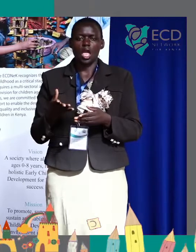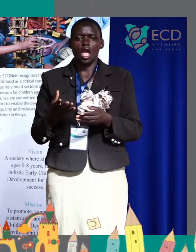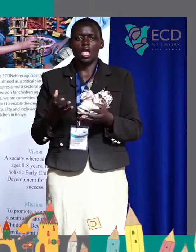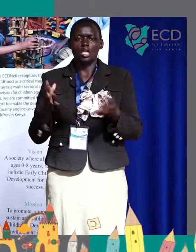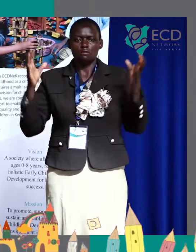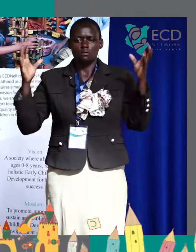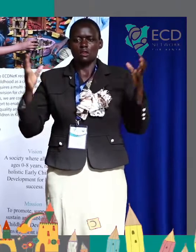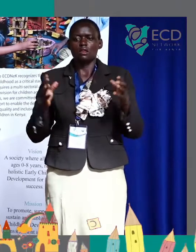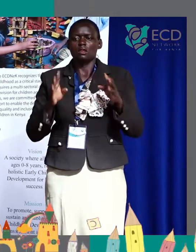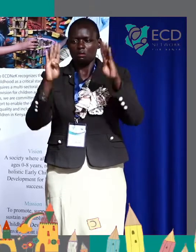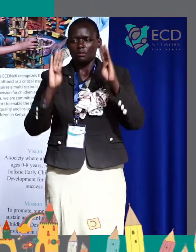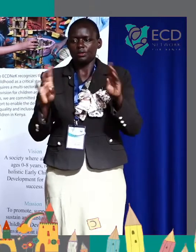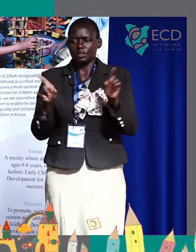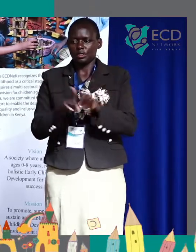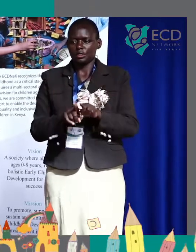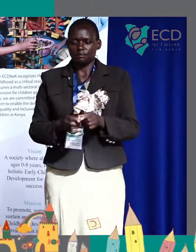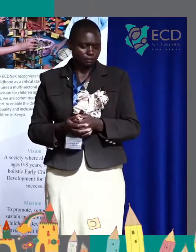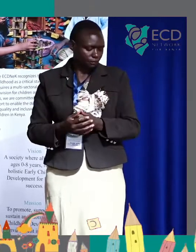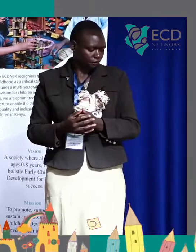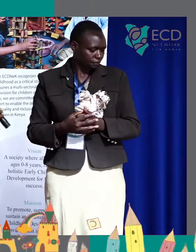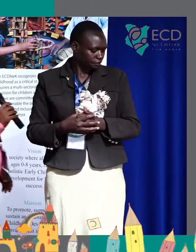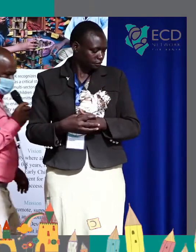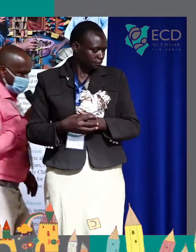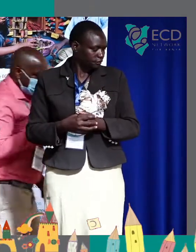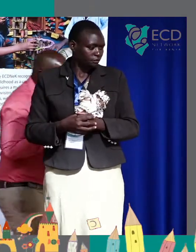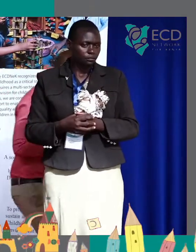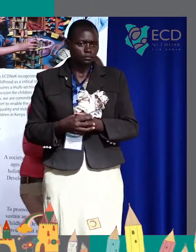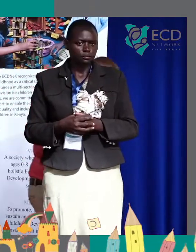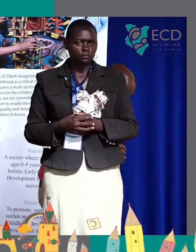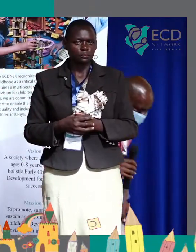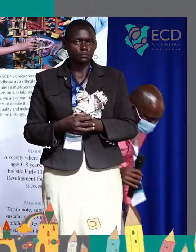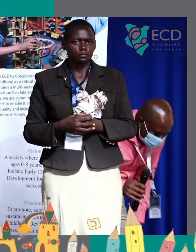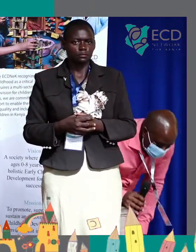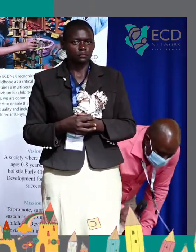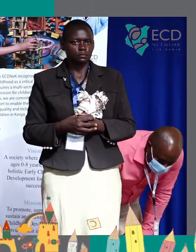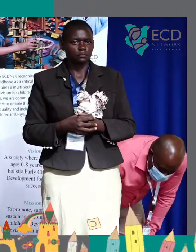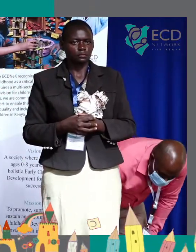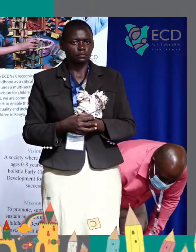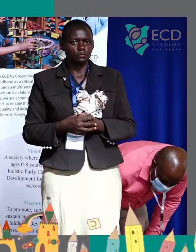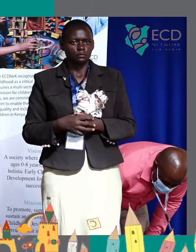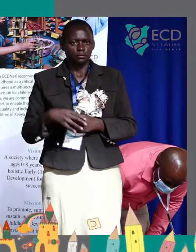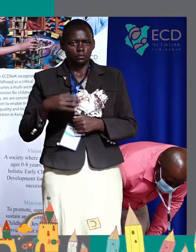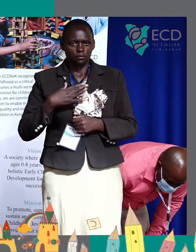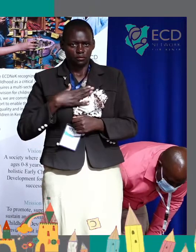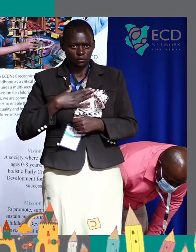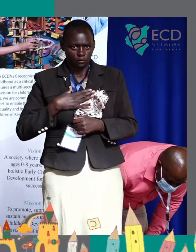We appreciate you. Just 1 minute.